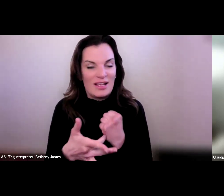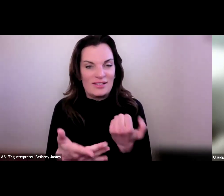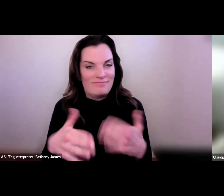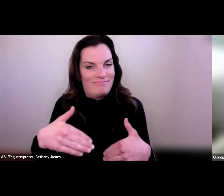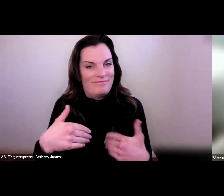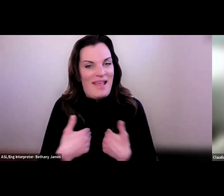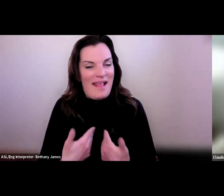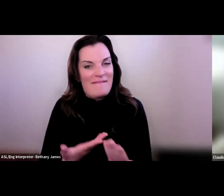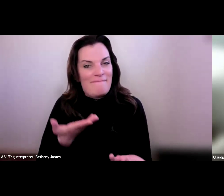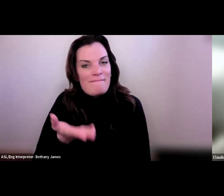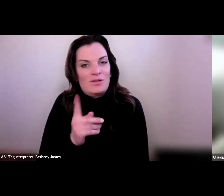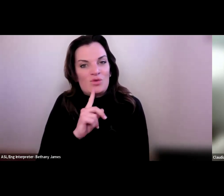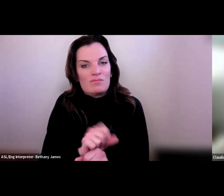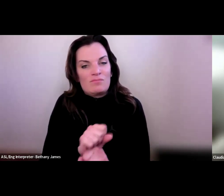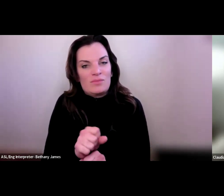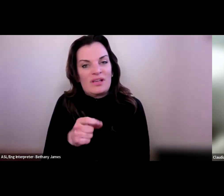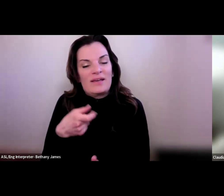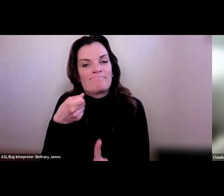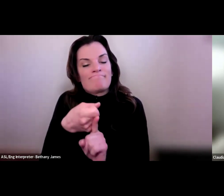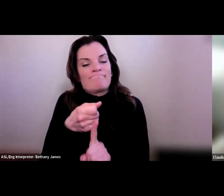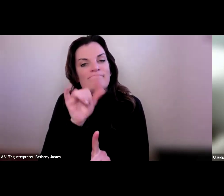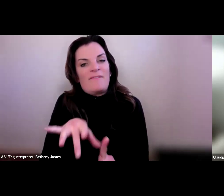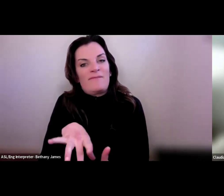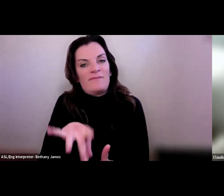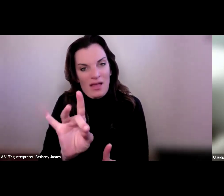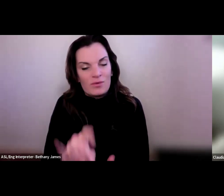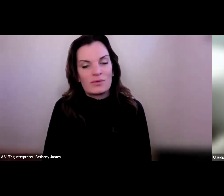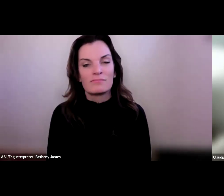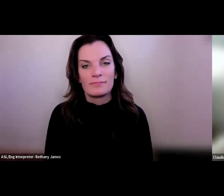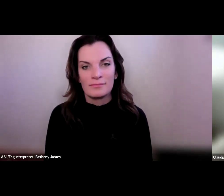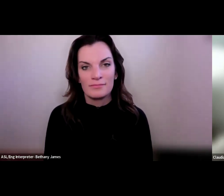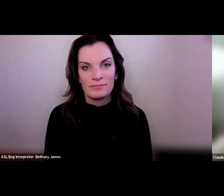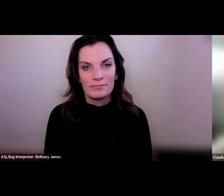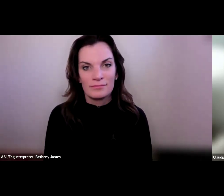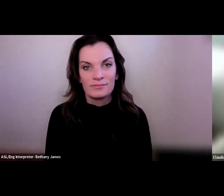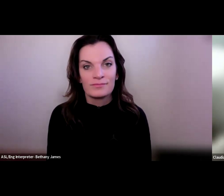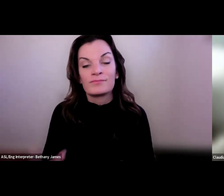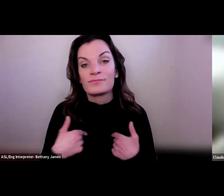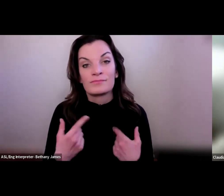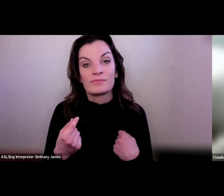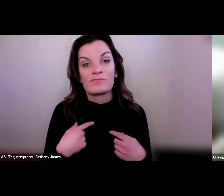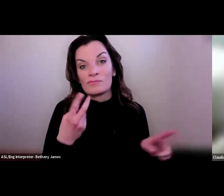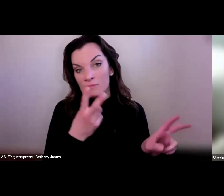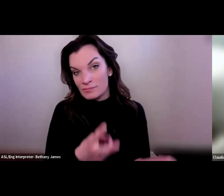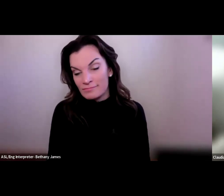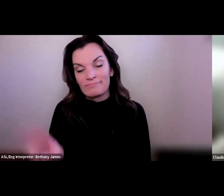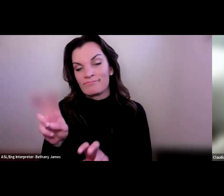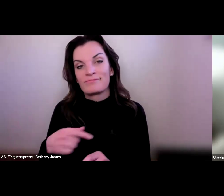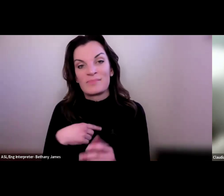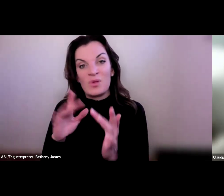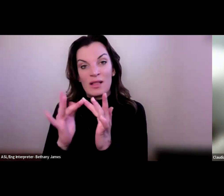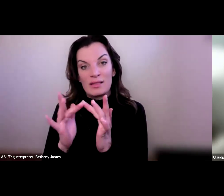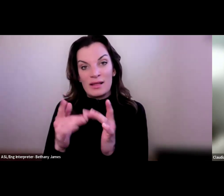yet to catch some of the biomarkers that we probably are presenting with. So then I entered my online era of going